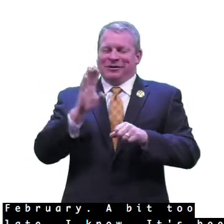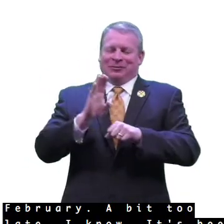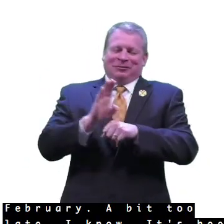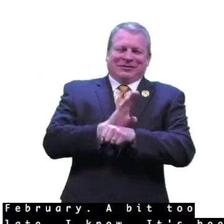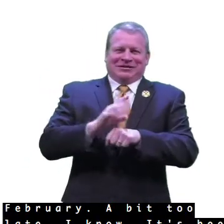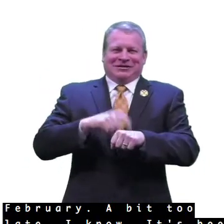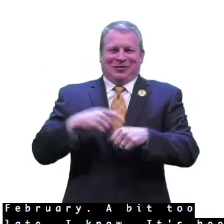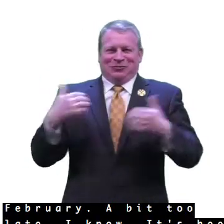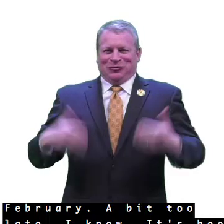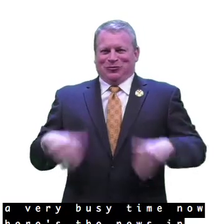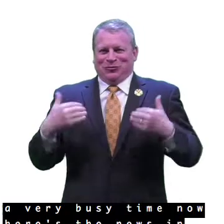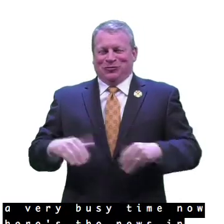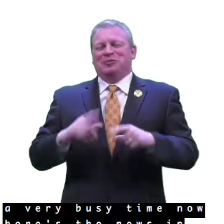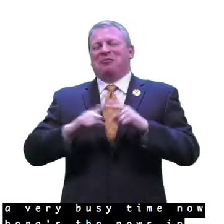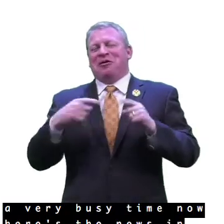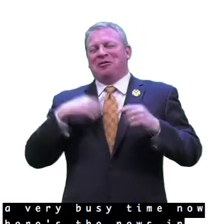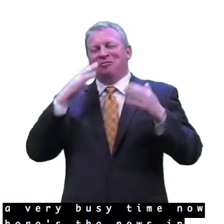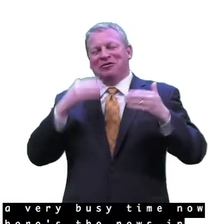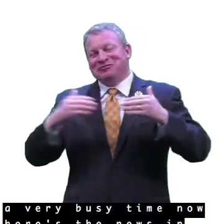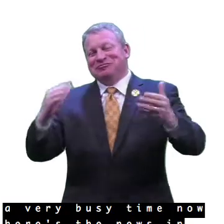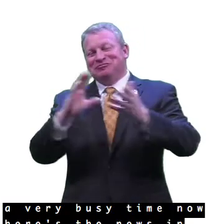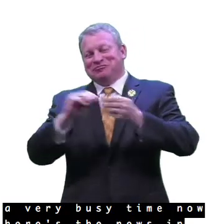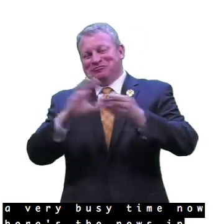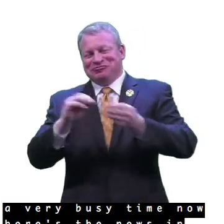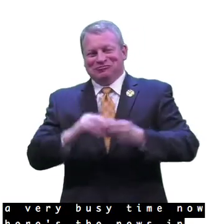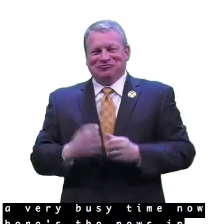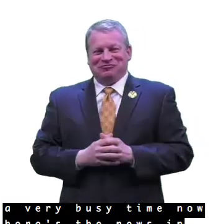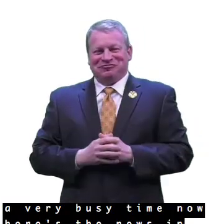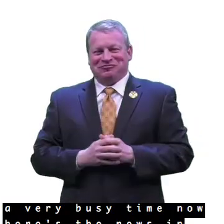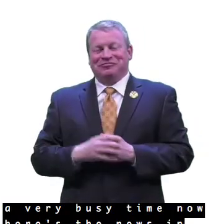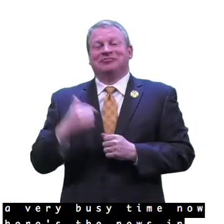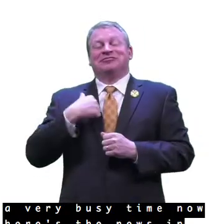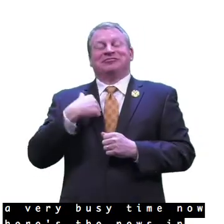I know. It's been a very busy time. Now, here's the news.